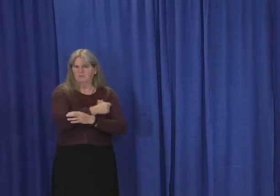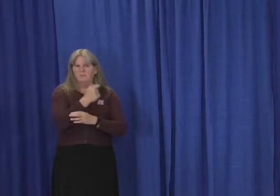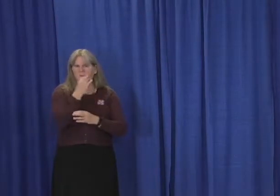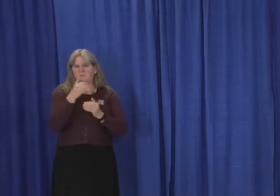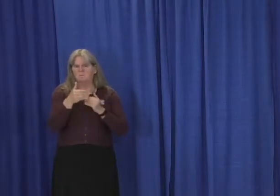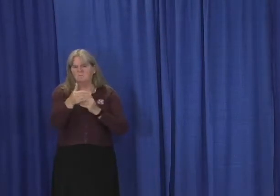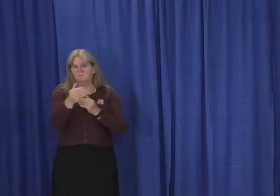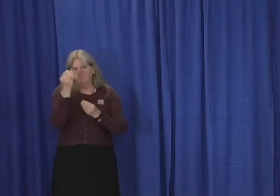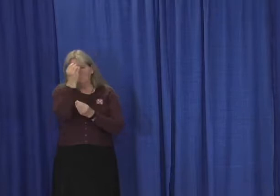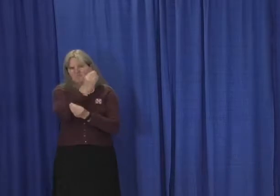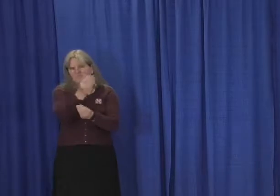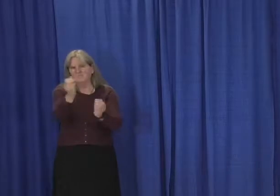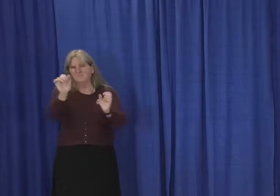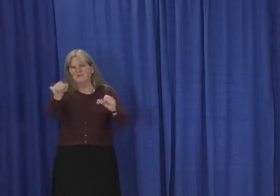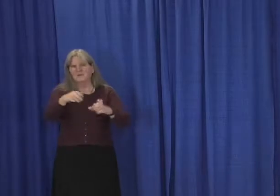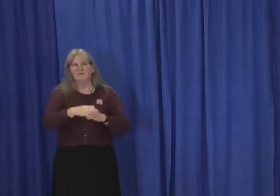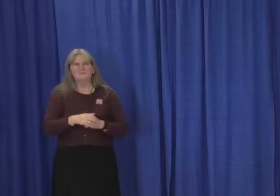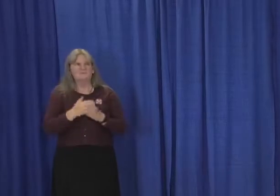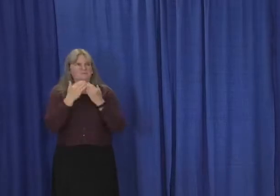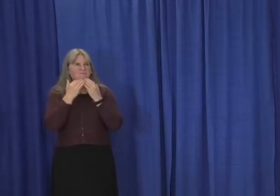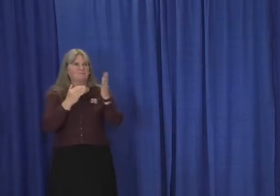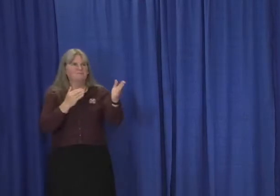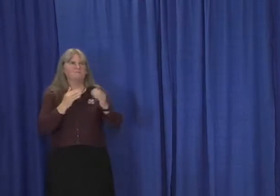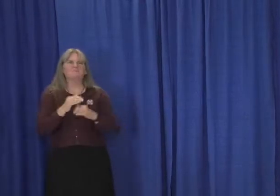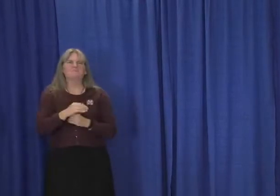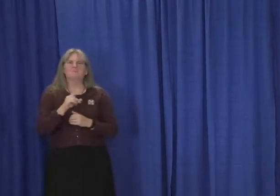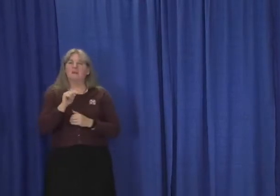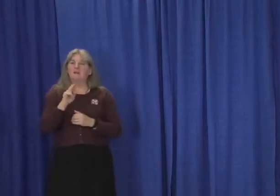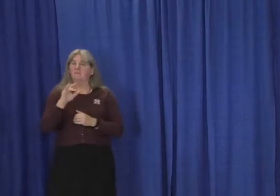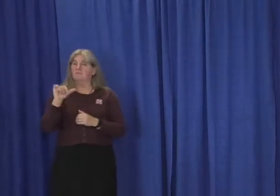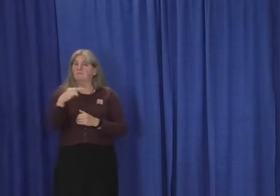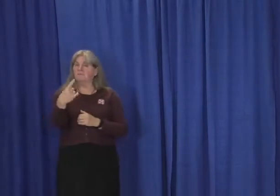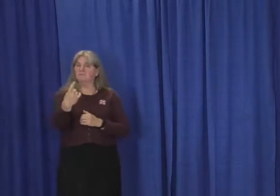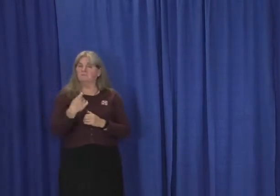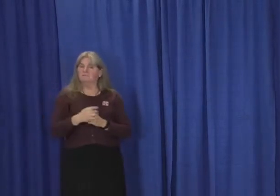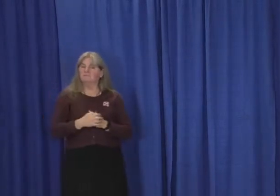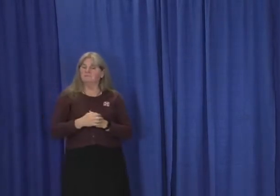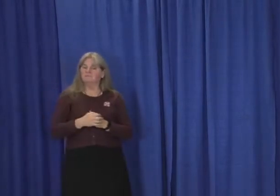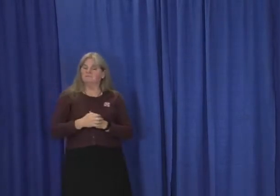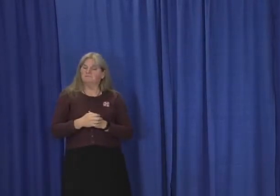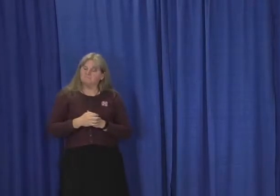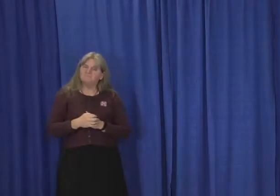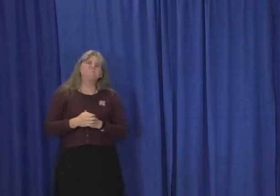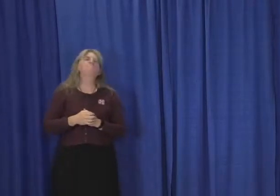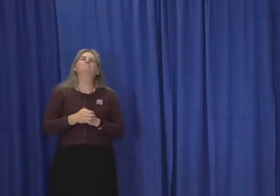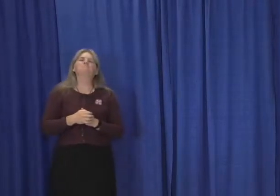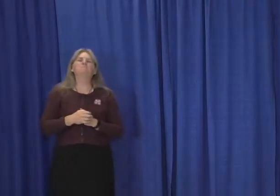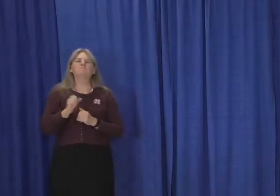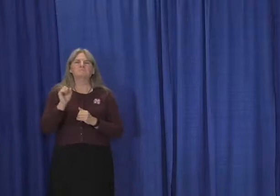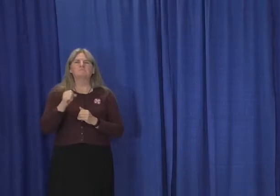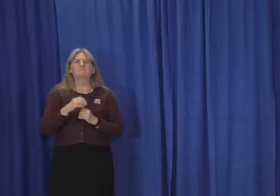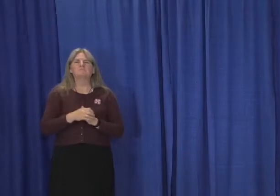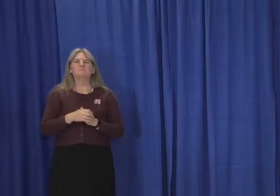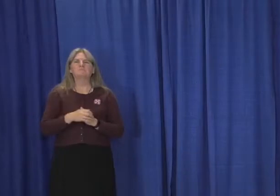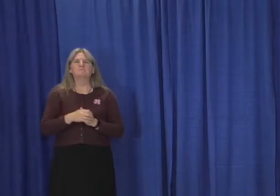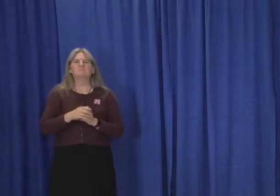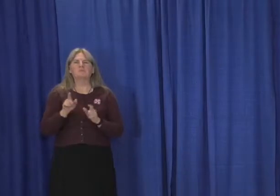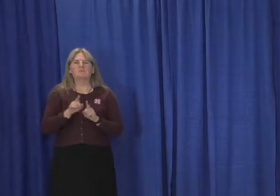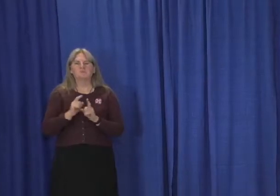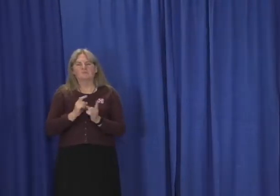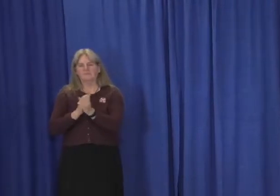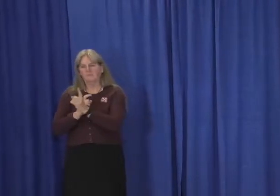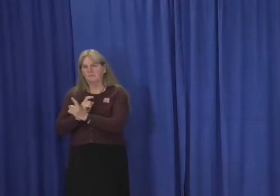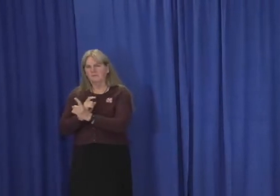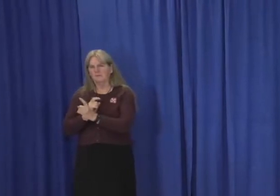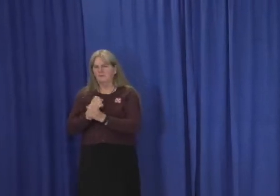future. Thank you. Luke, do you have a follow-up question? I do, and this one is also for the Premier.